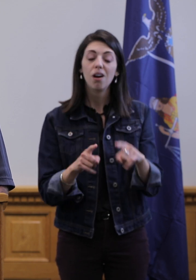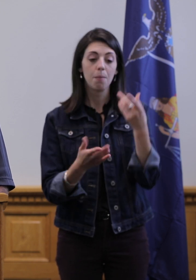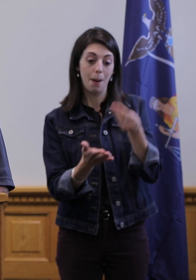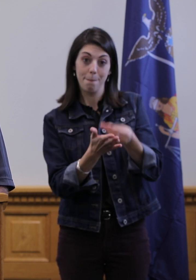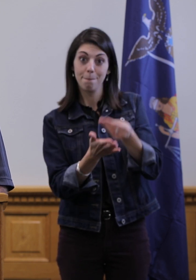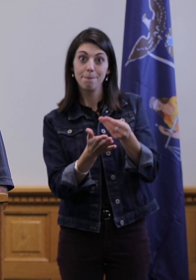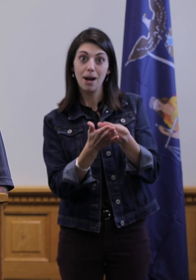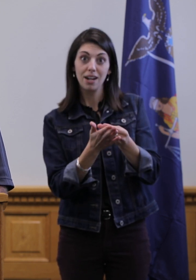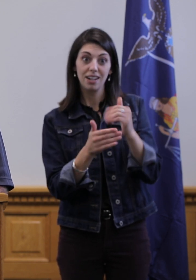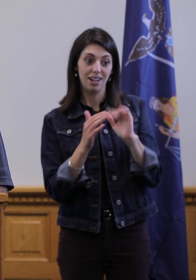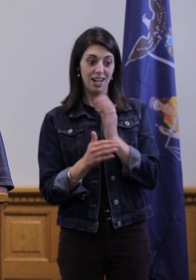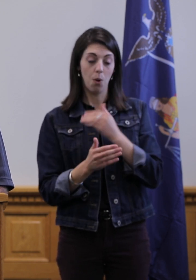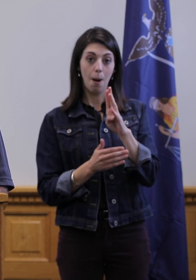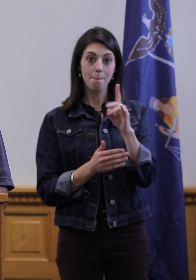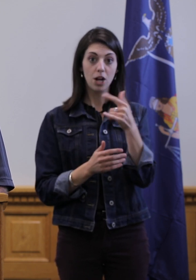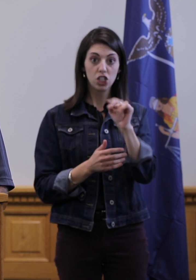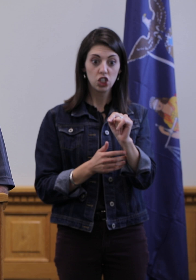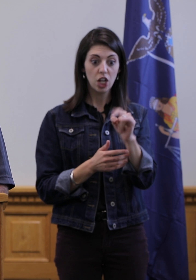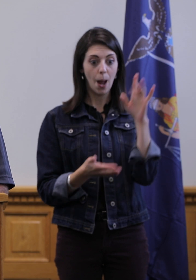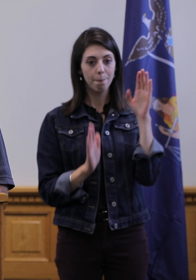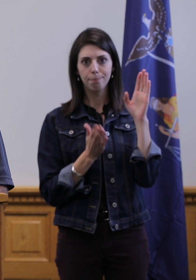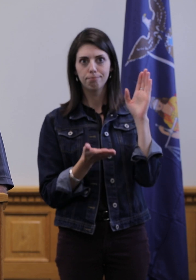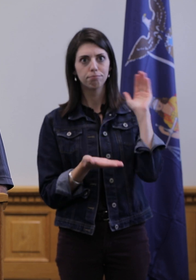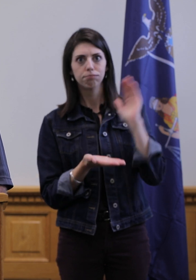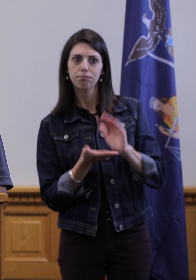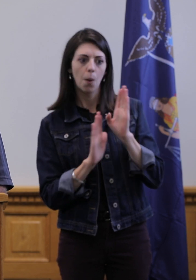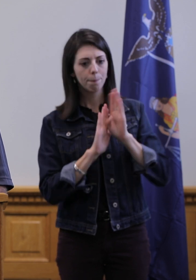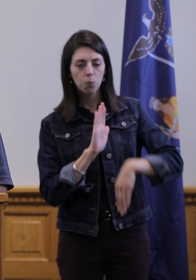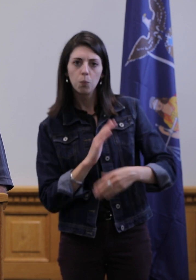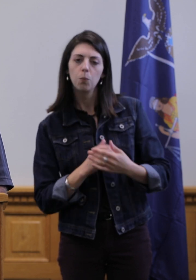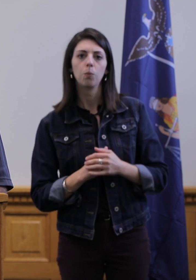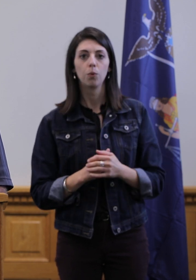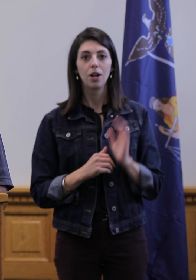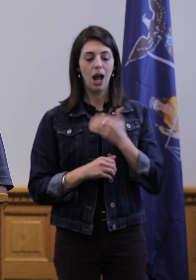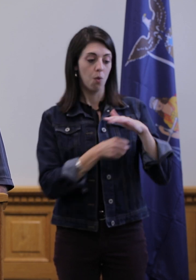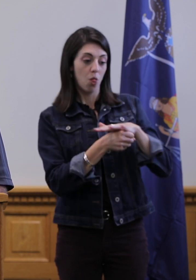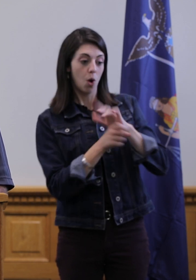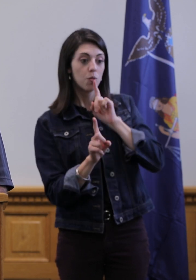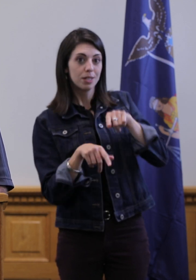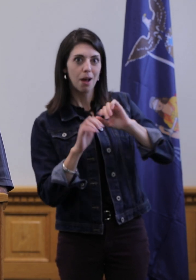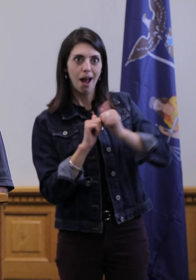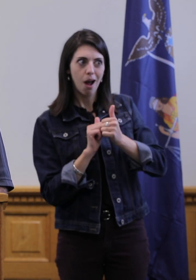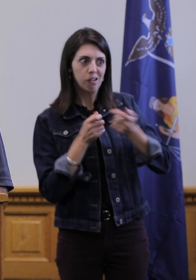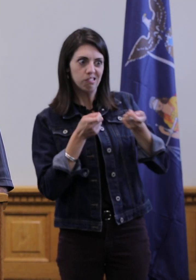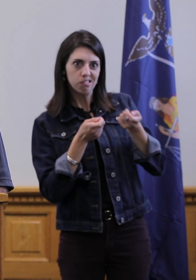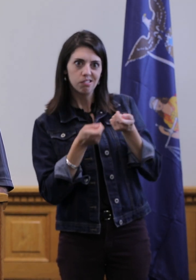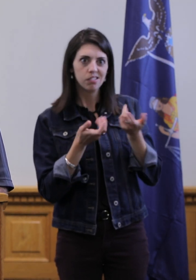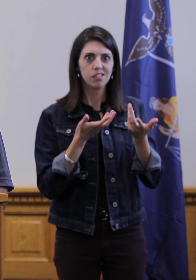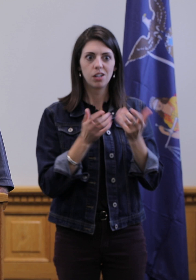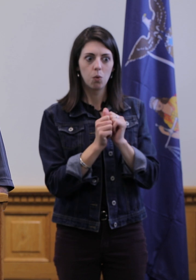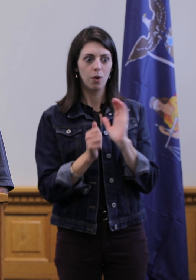States. Oswego County is no exception. The county's local response to the pandemic has had a significant